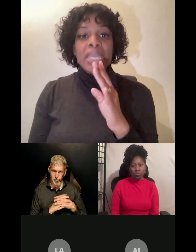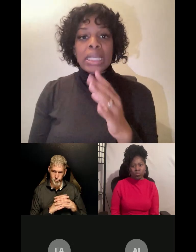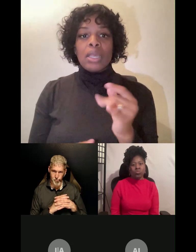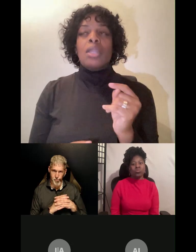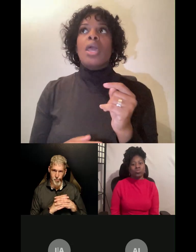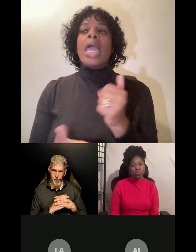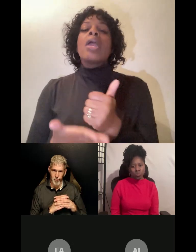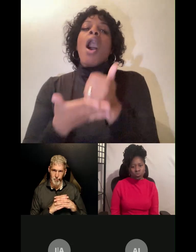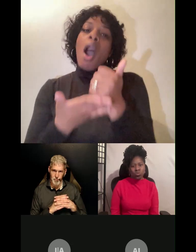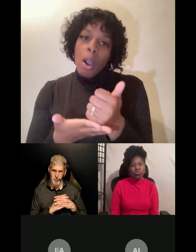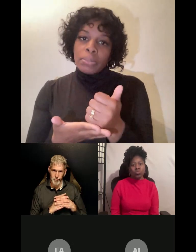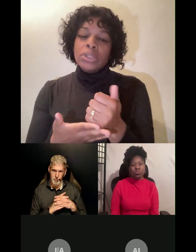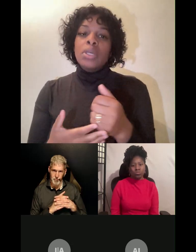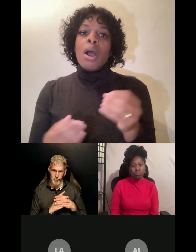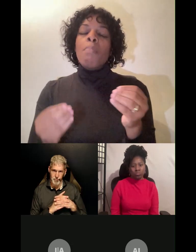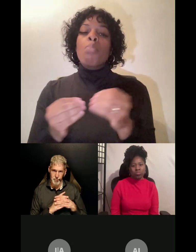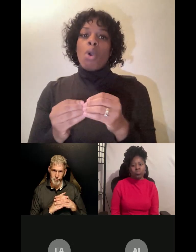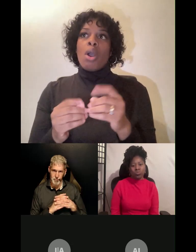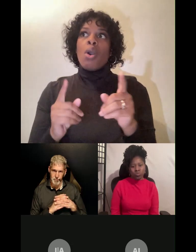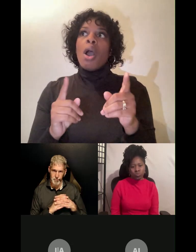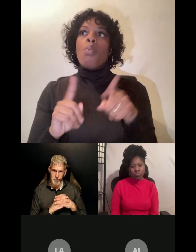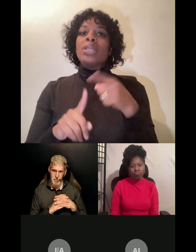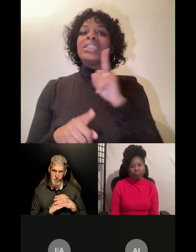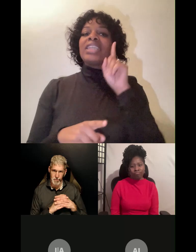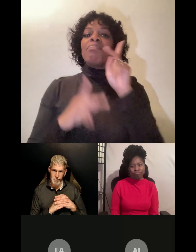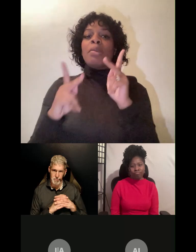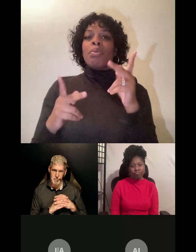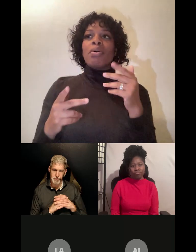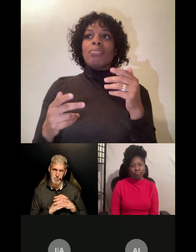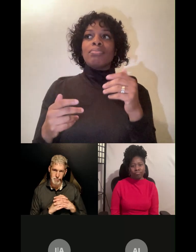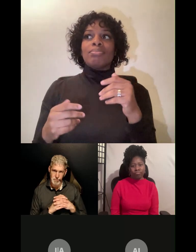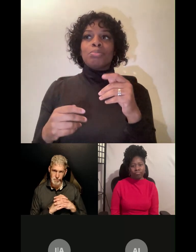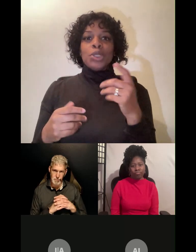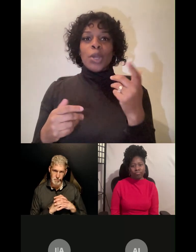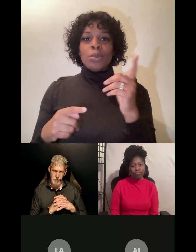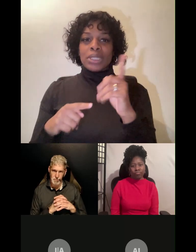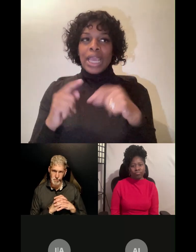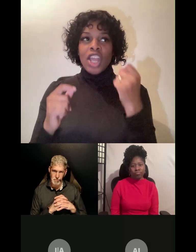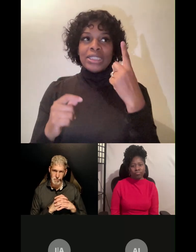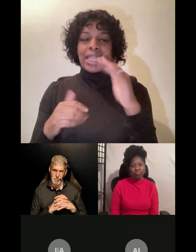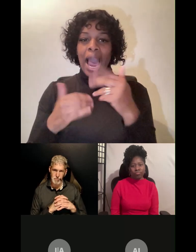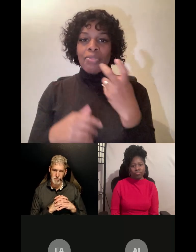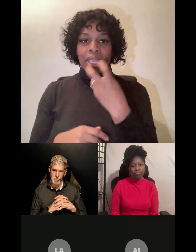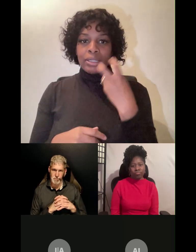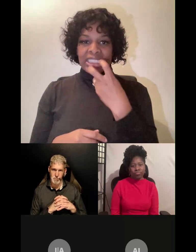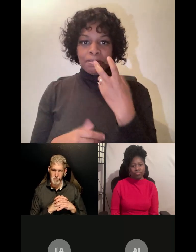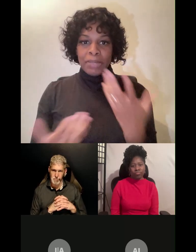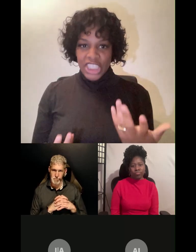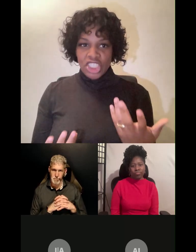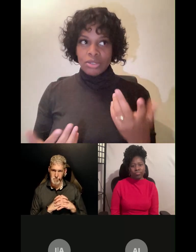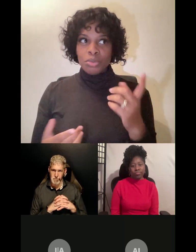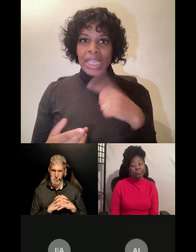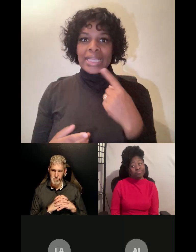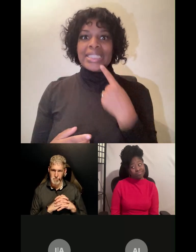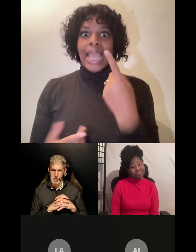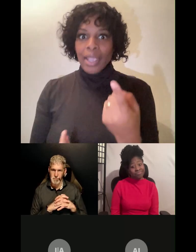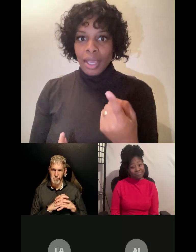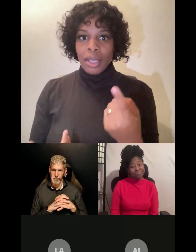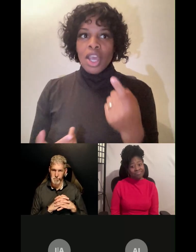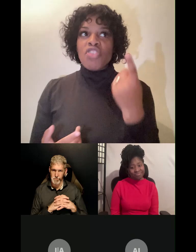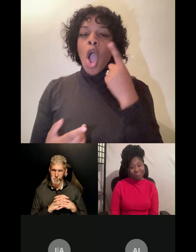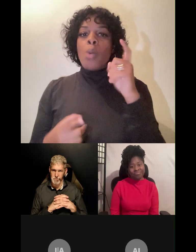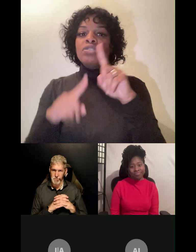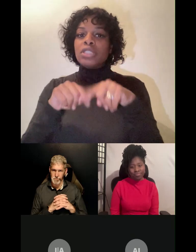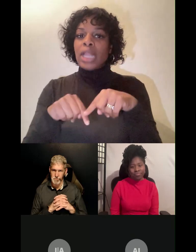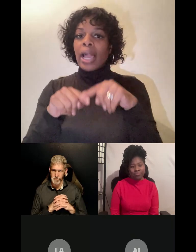you speak it. It helps more. When the deaf people, you can't understand how they speak. You can't say